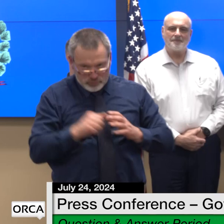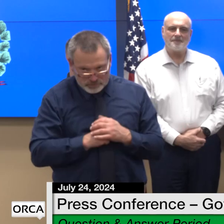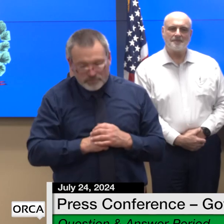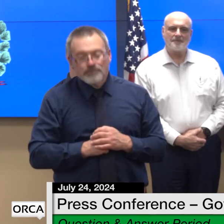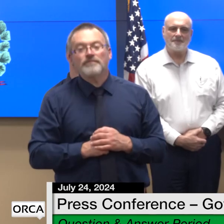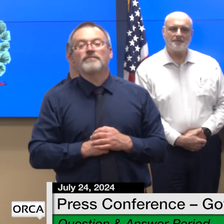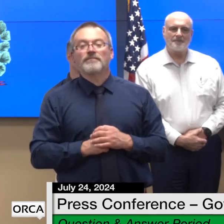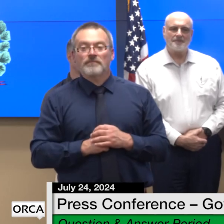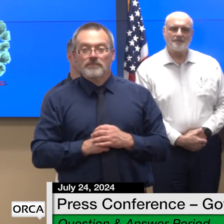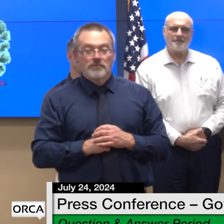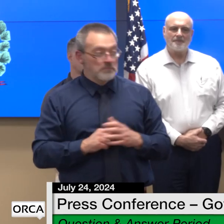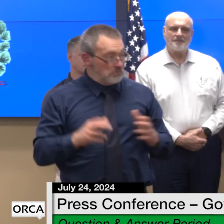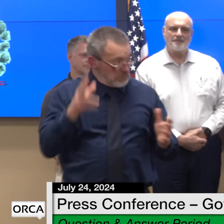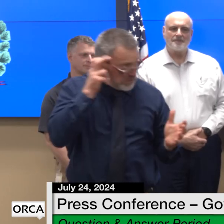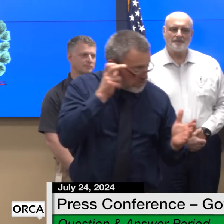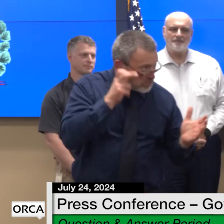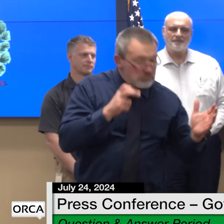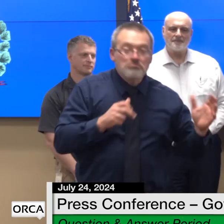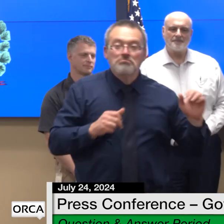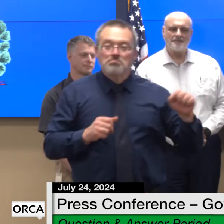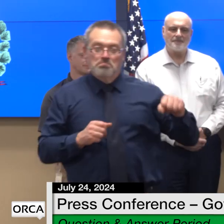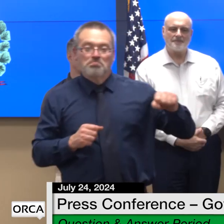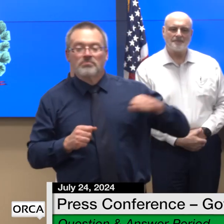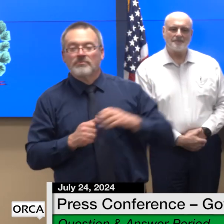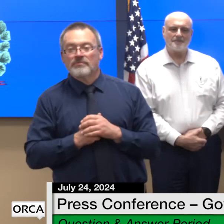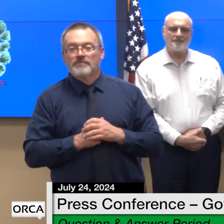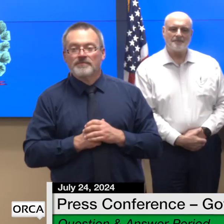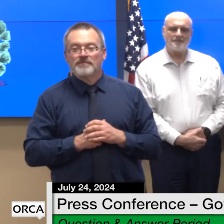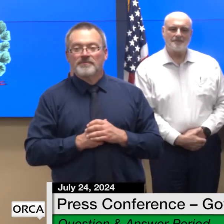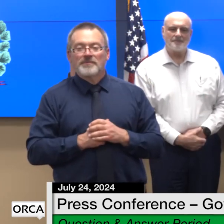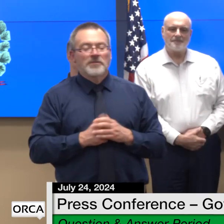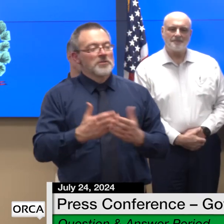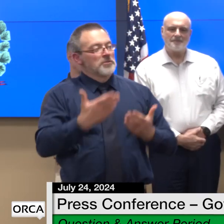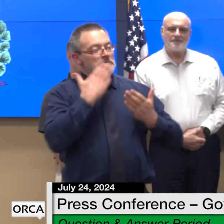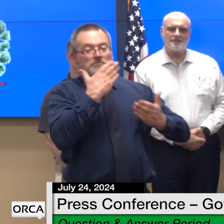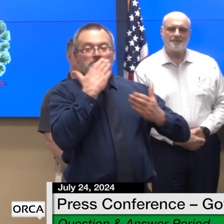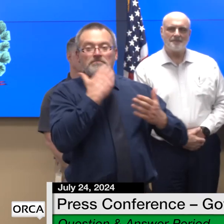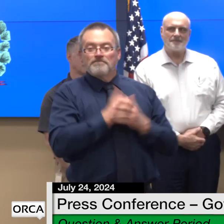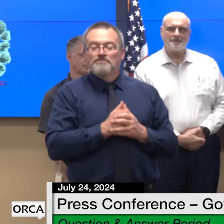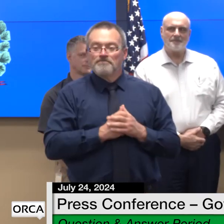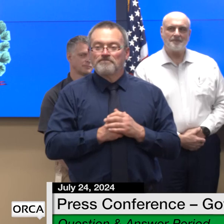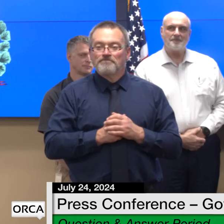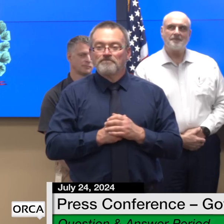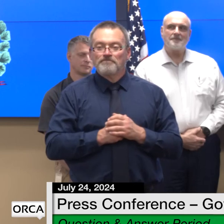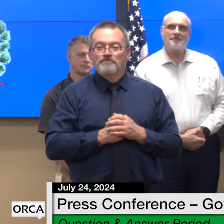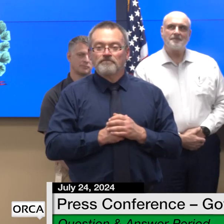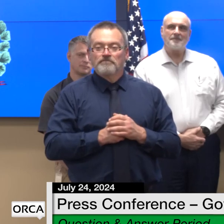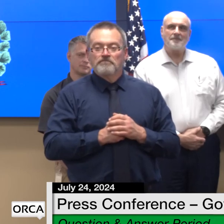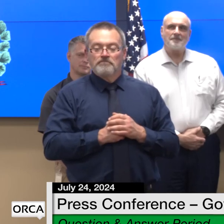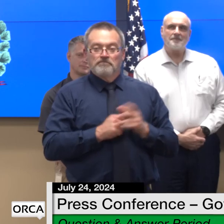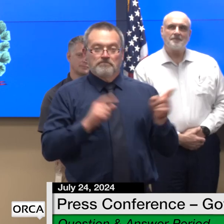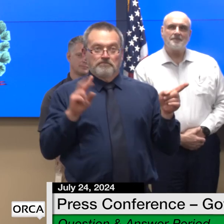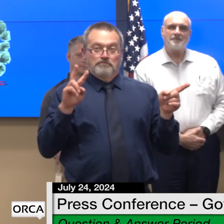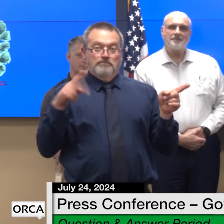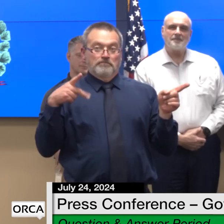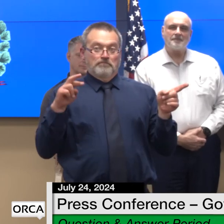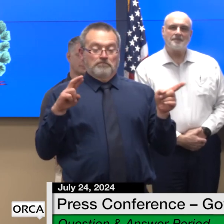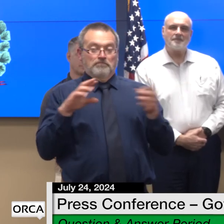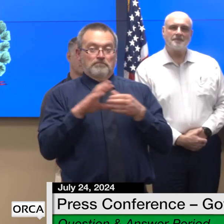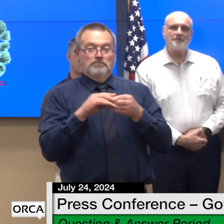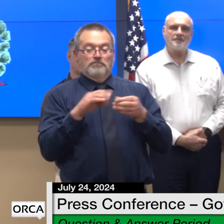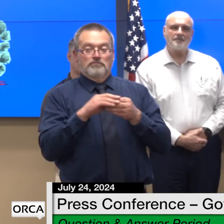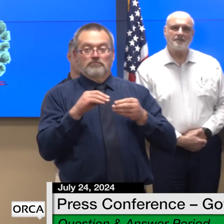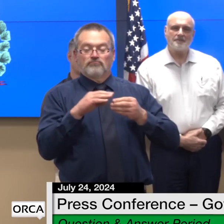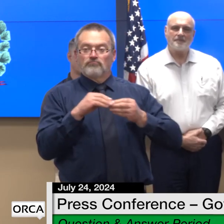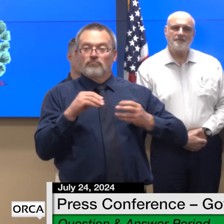Can you hear me? We can. Okay, thank you very much. I'm wondering if there are